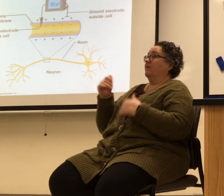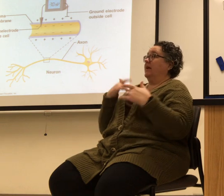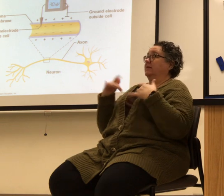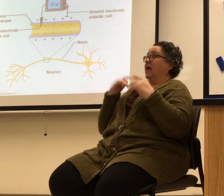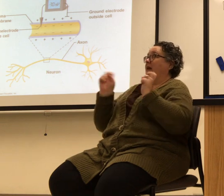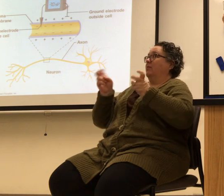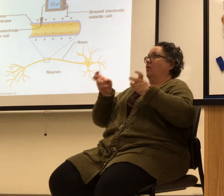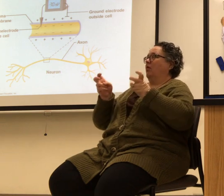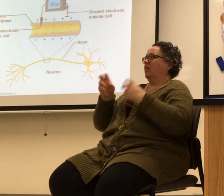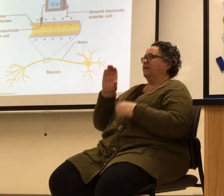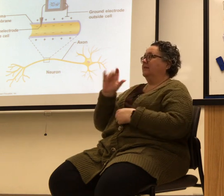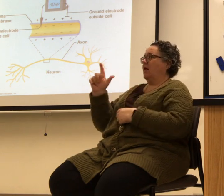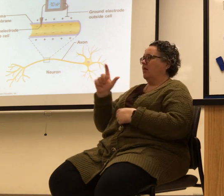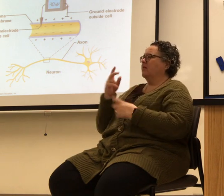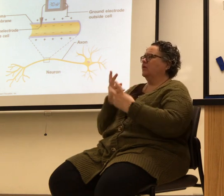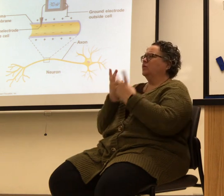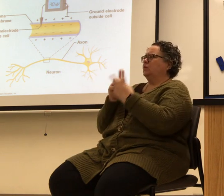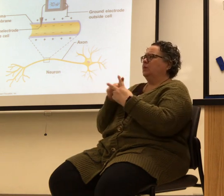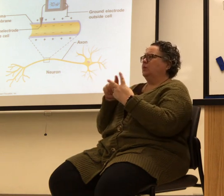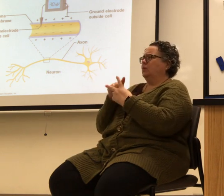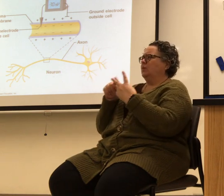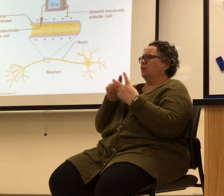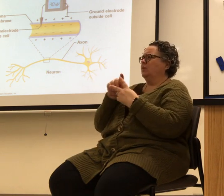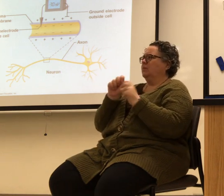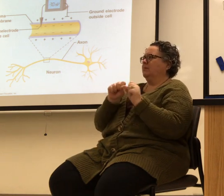for neurons.